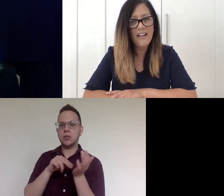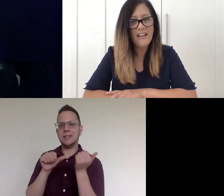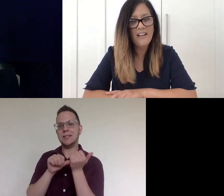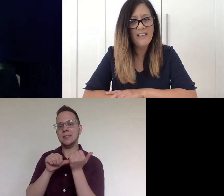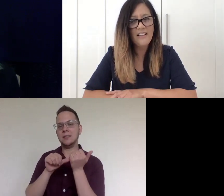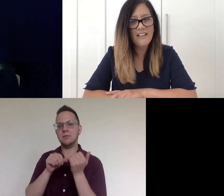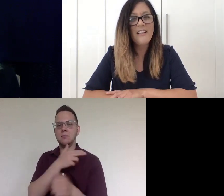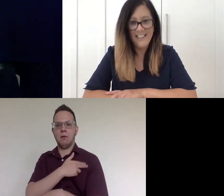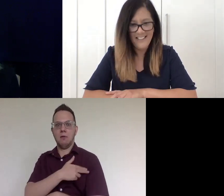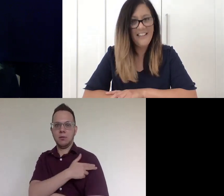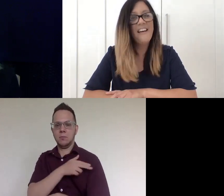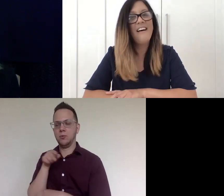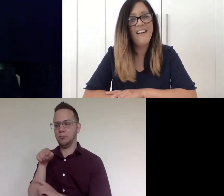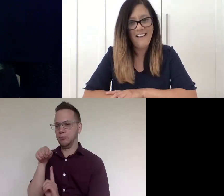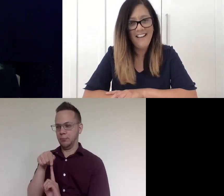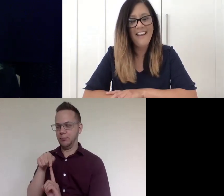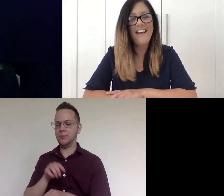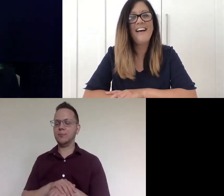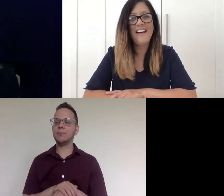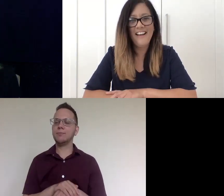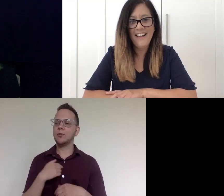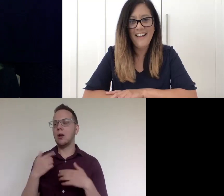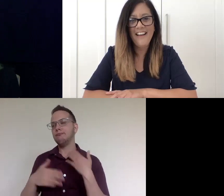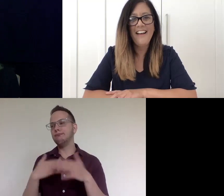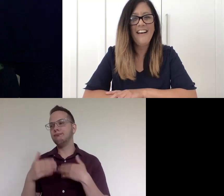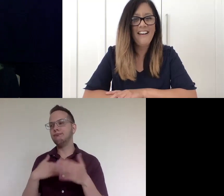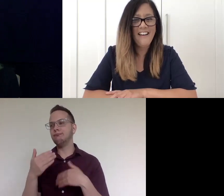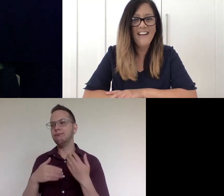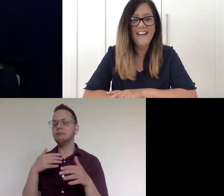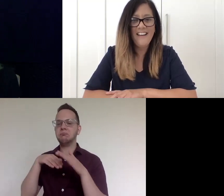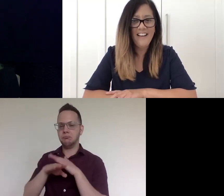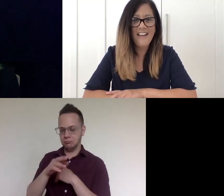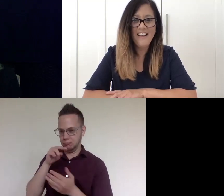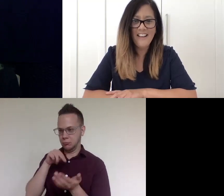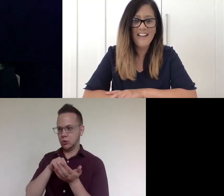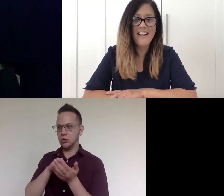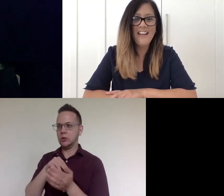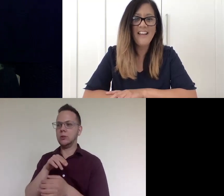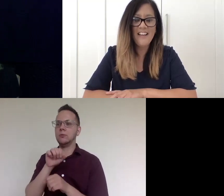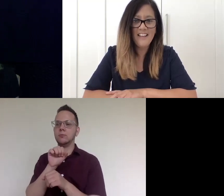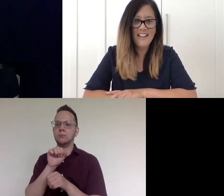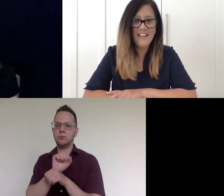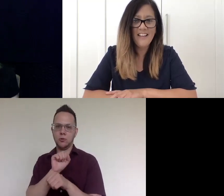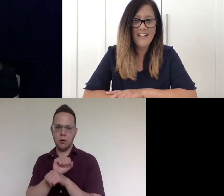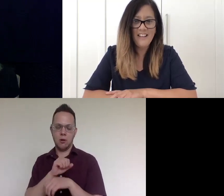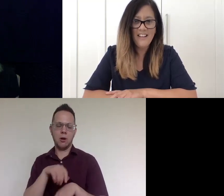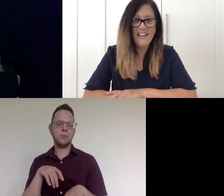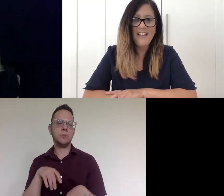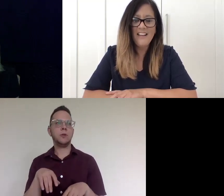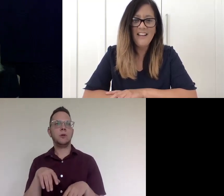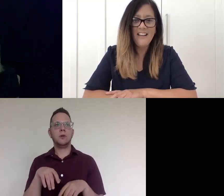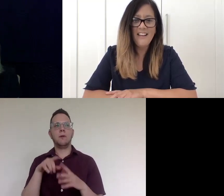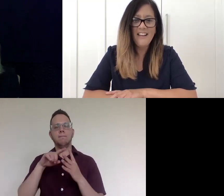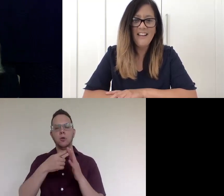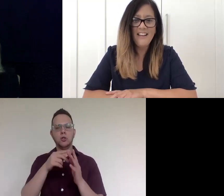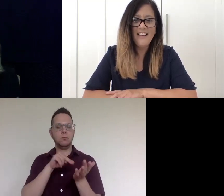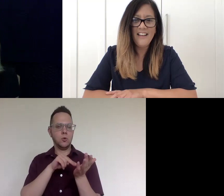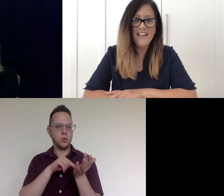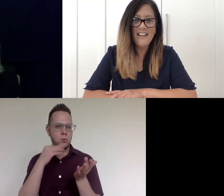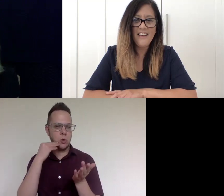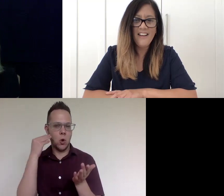That sounded like something I could do, be a nursing assistant. And I did start out as a nurse's assistant at a